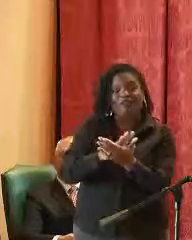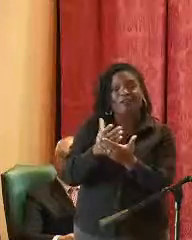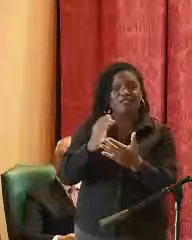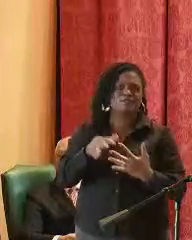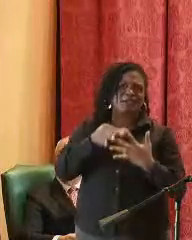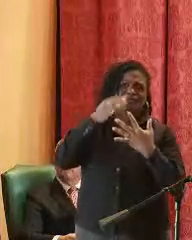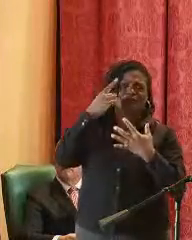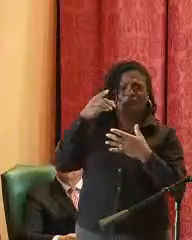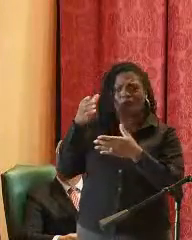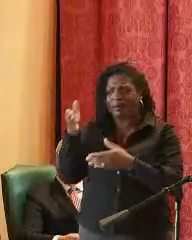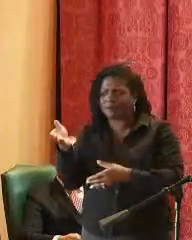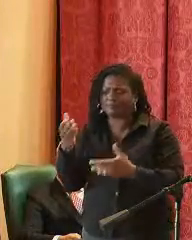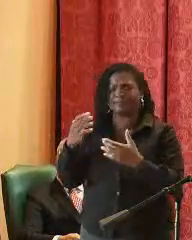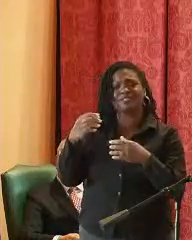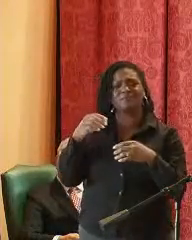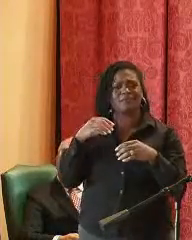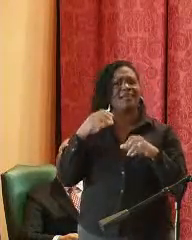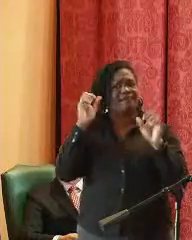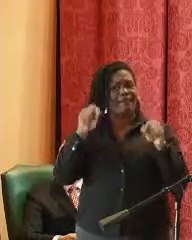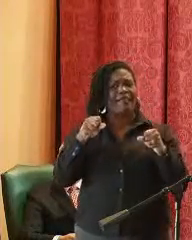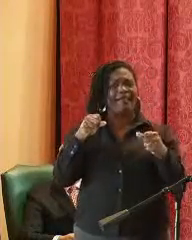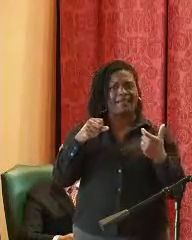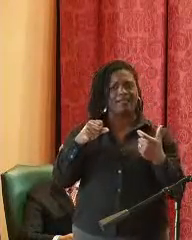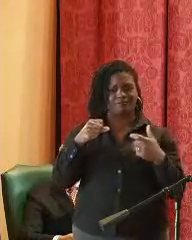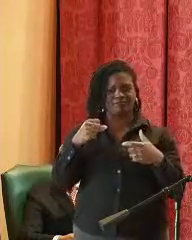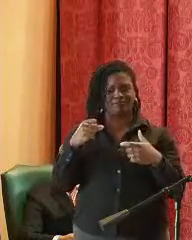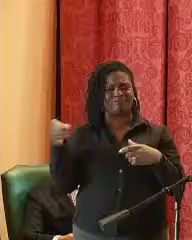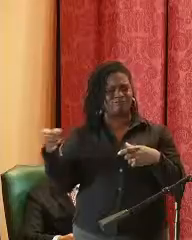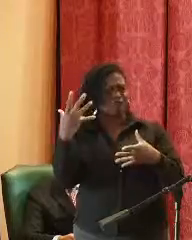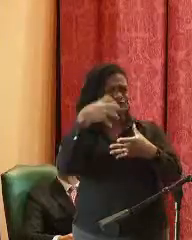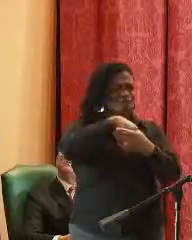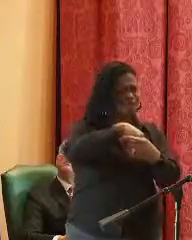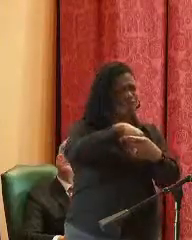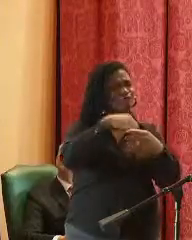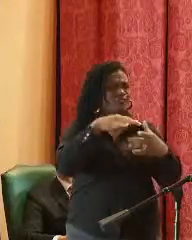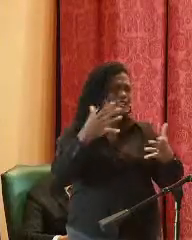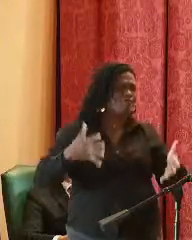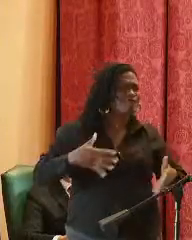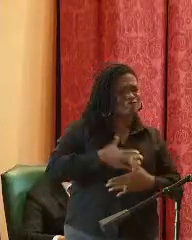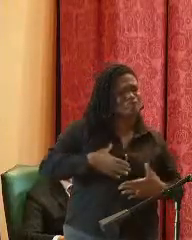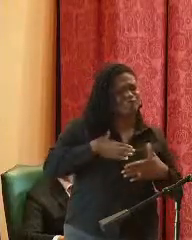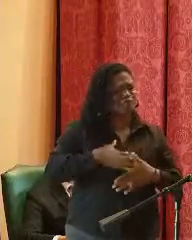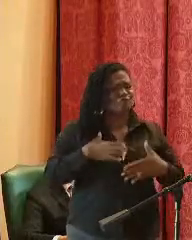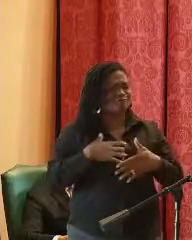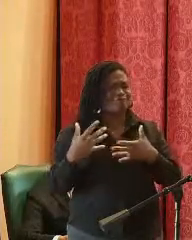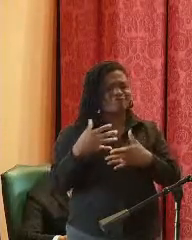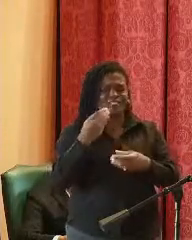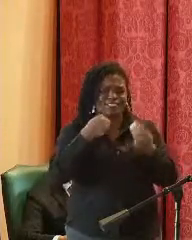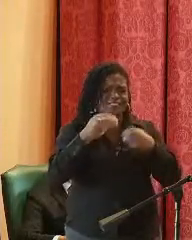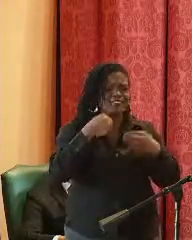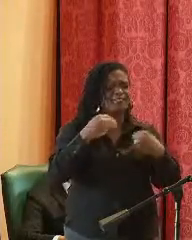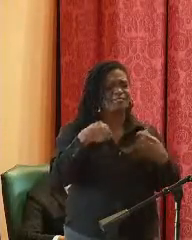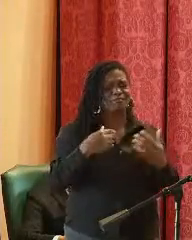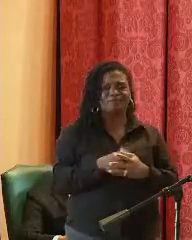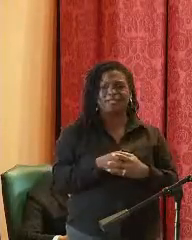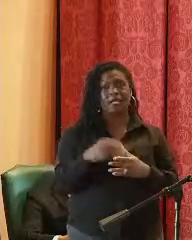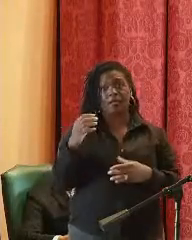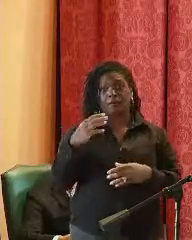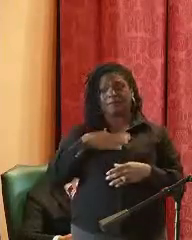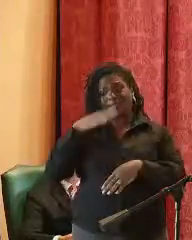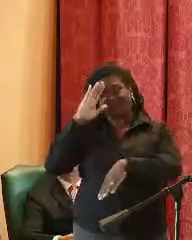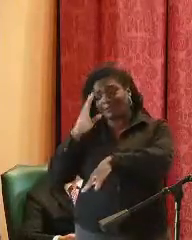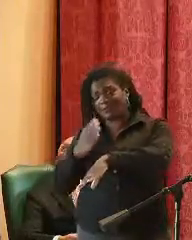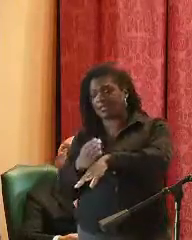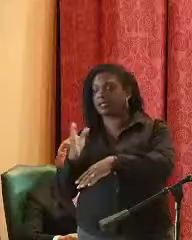and always invites me to the feast. Although my son is non-ambulatory, He has never had any issue with